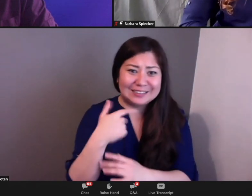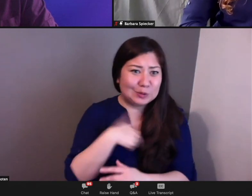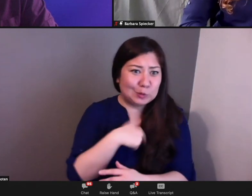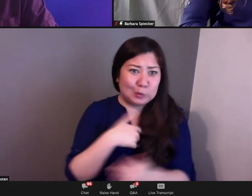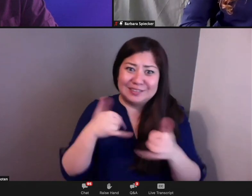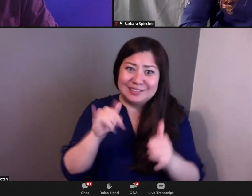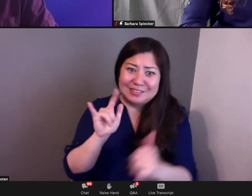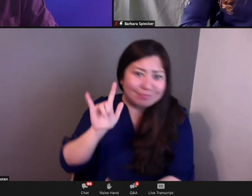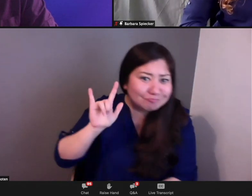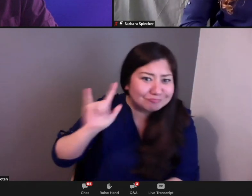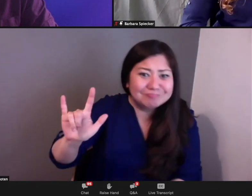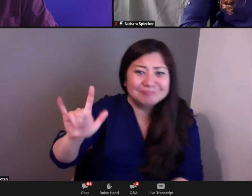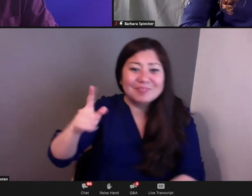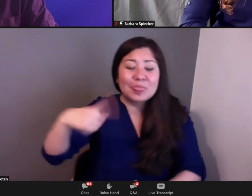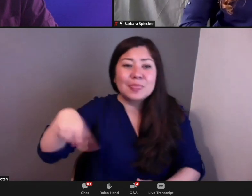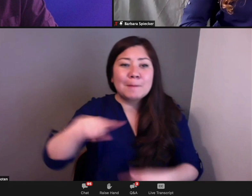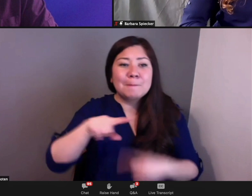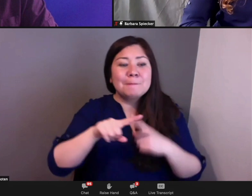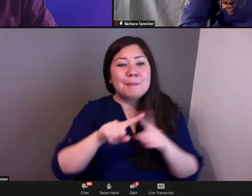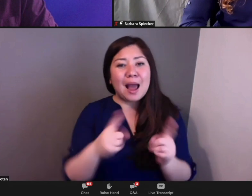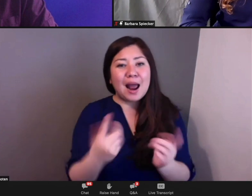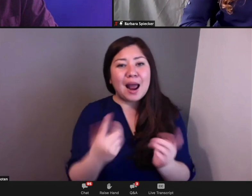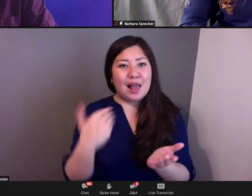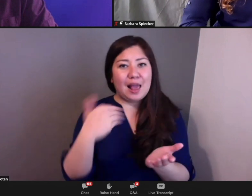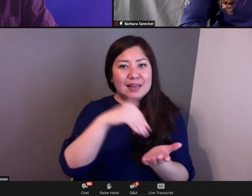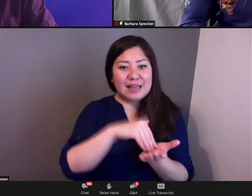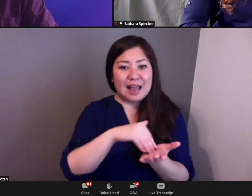Next question.